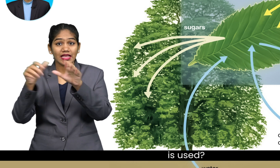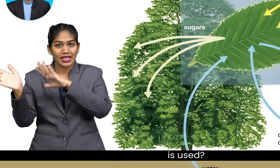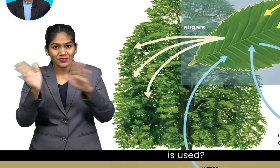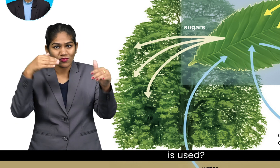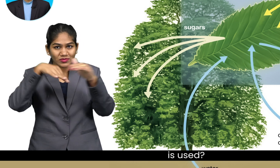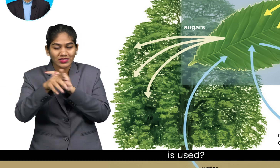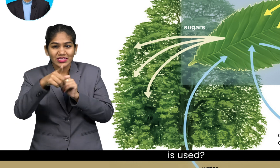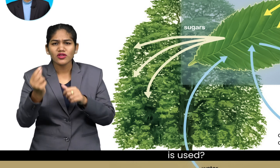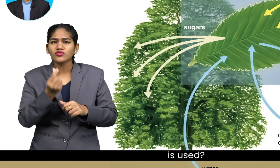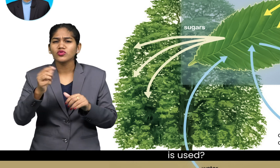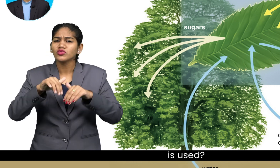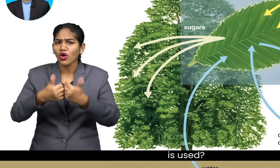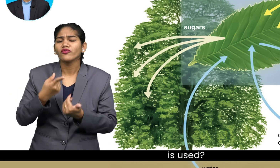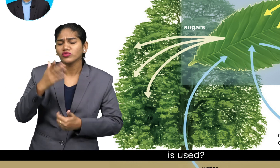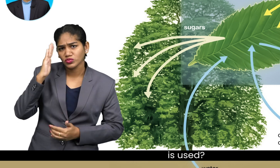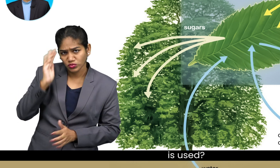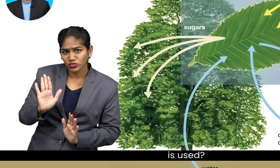used?